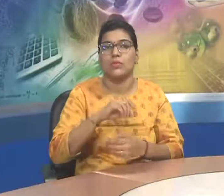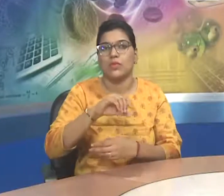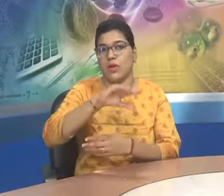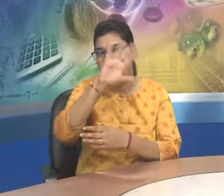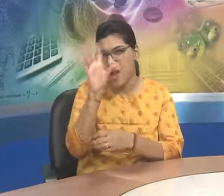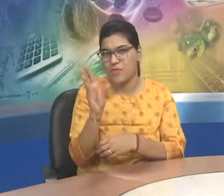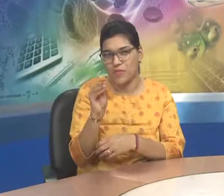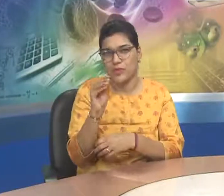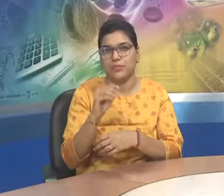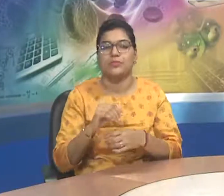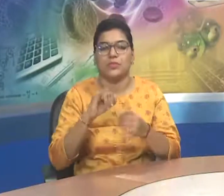A theatre group